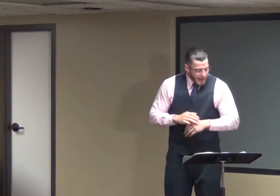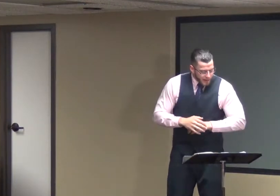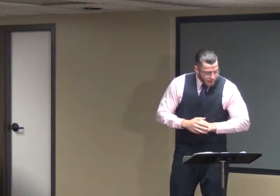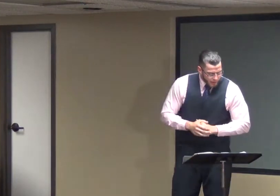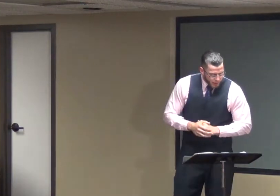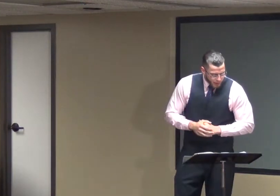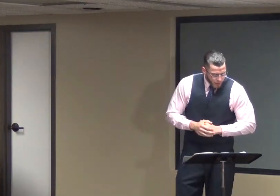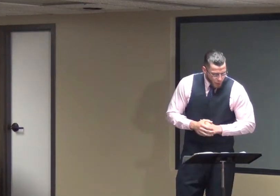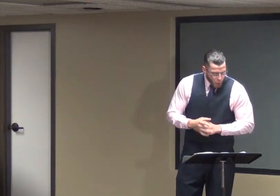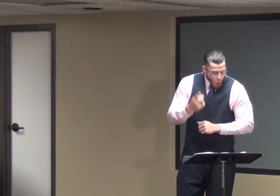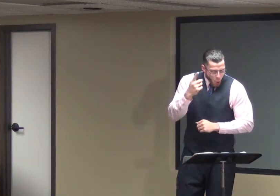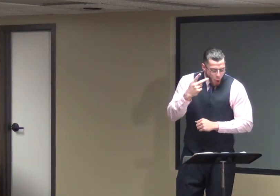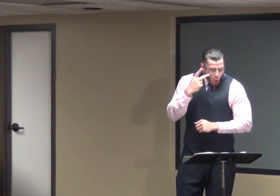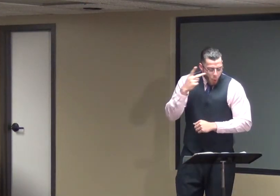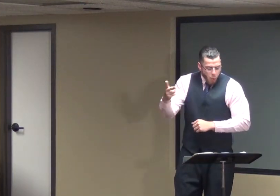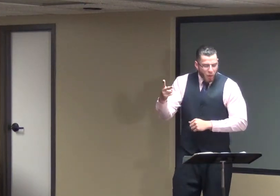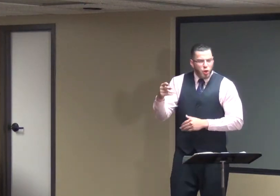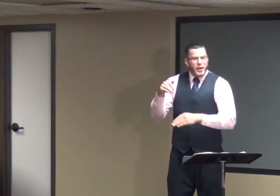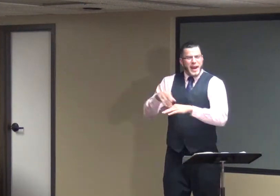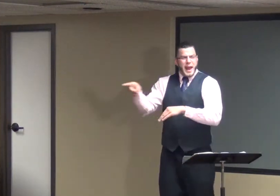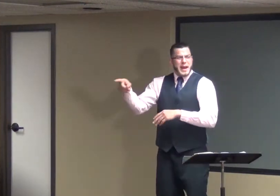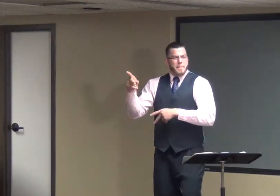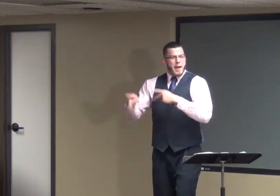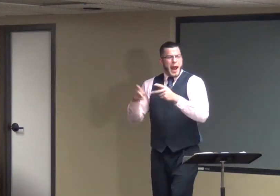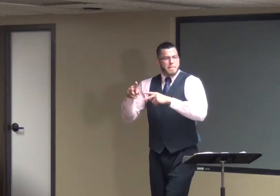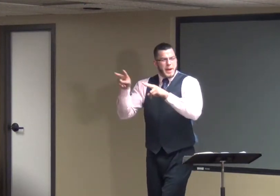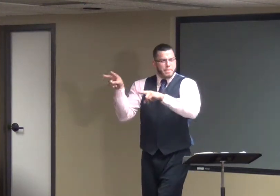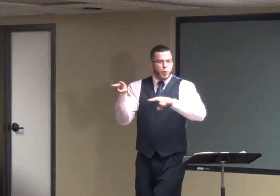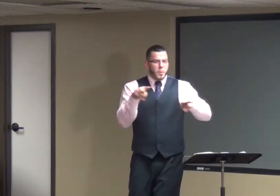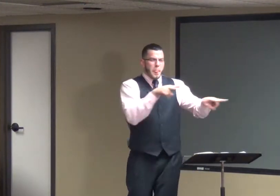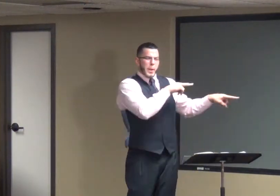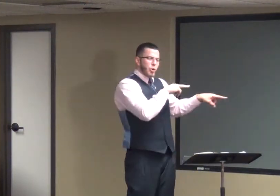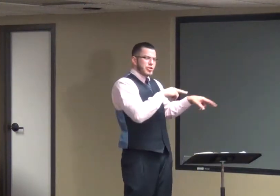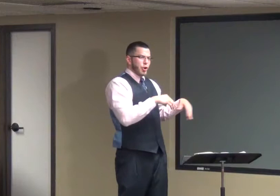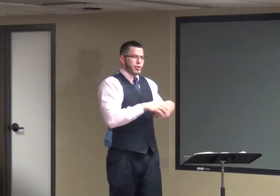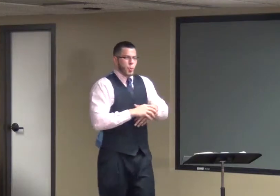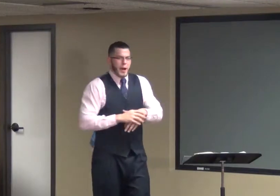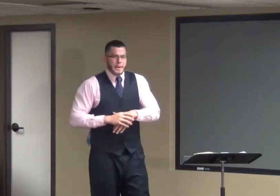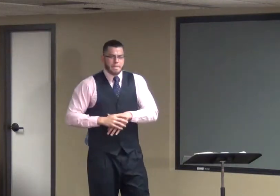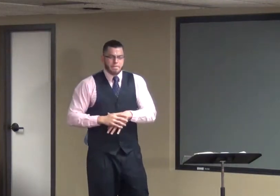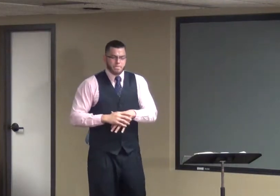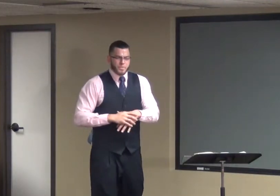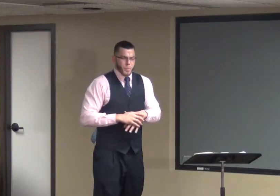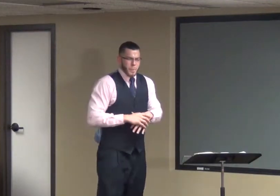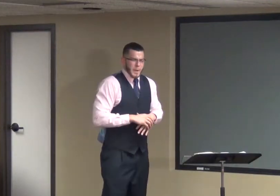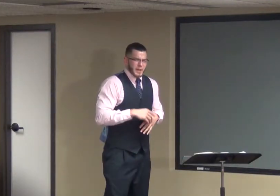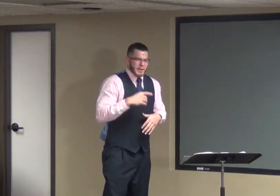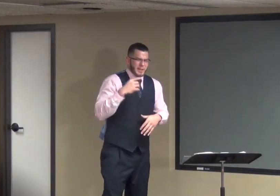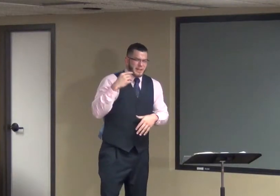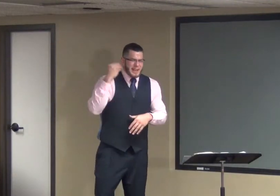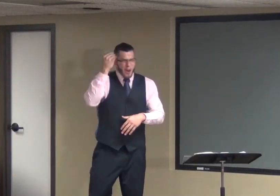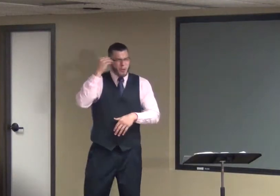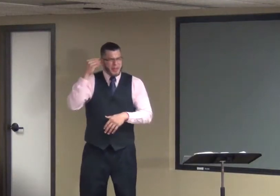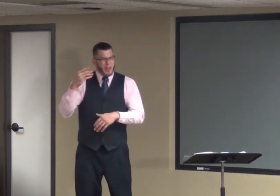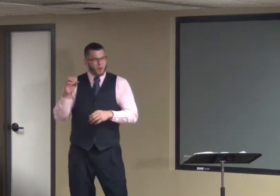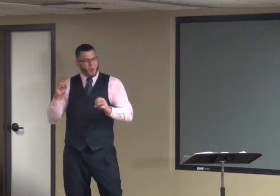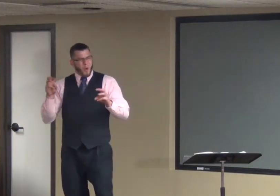firsthand. One look at him and people were turned away. Now you think,